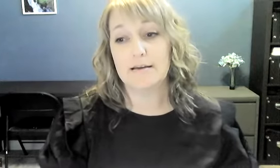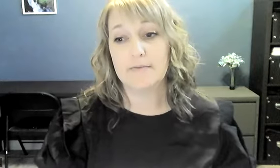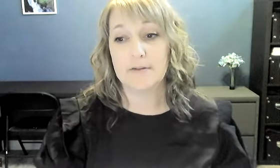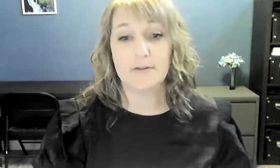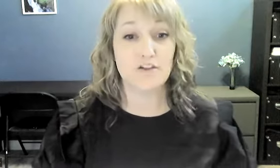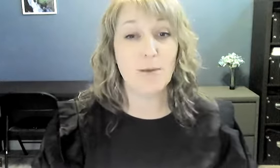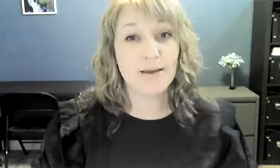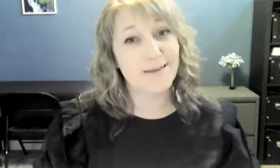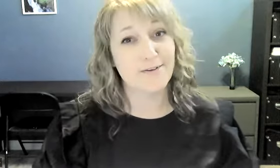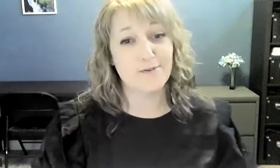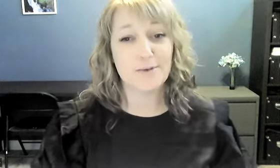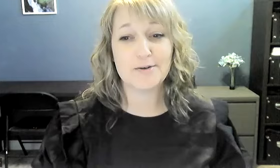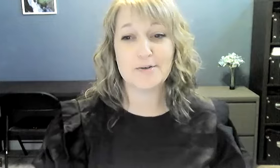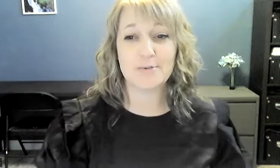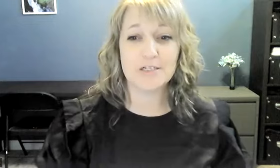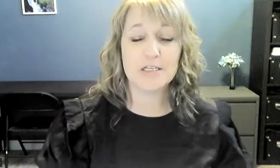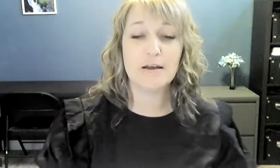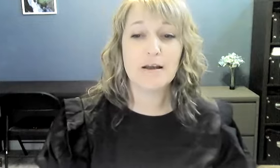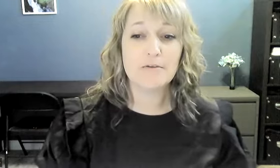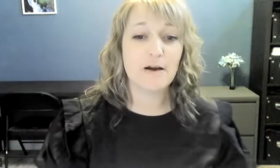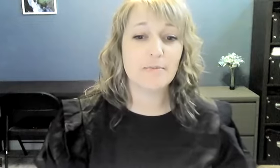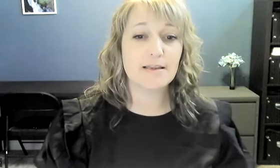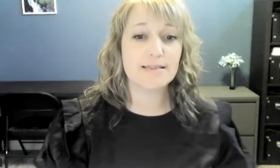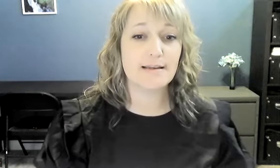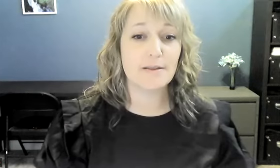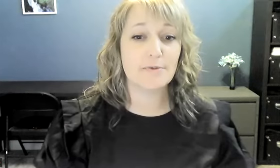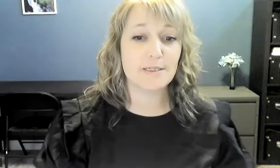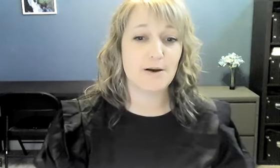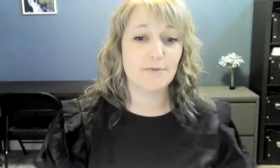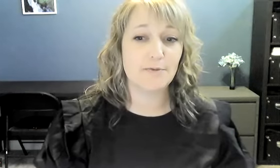the topic of numerical incorporation from lesson 312.